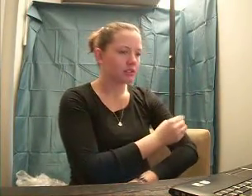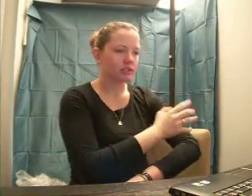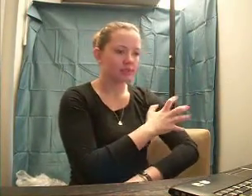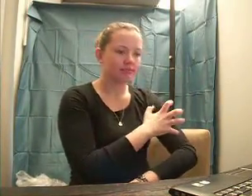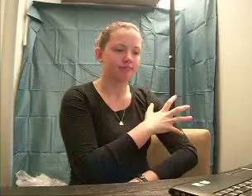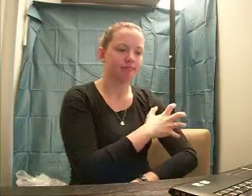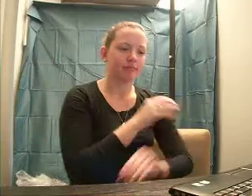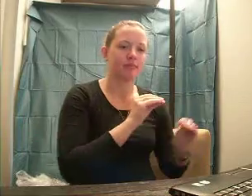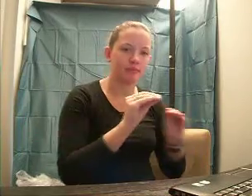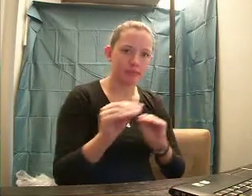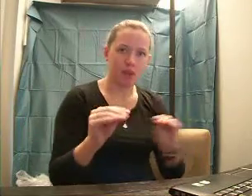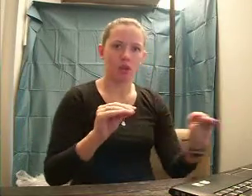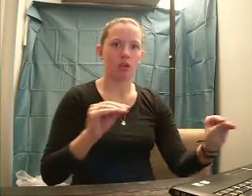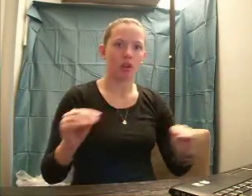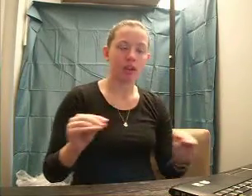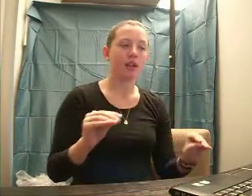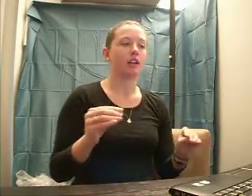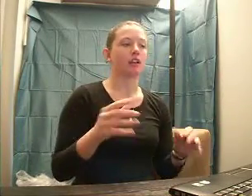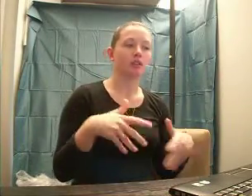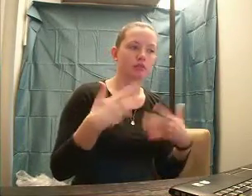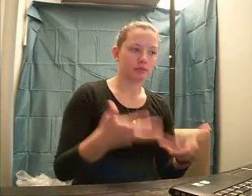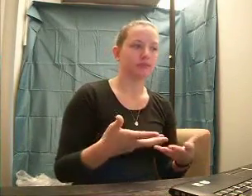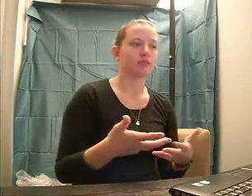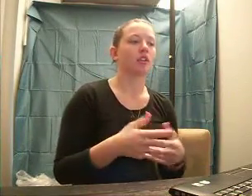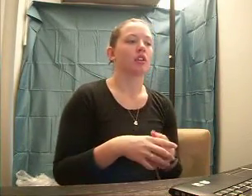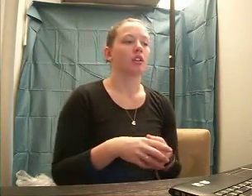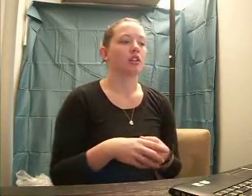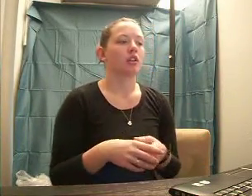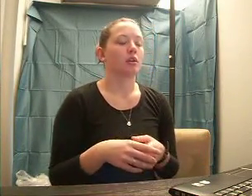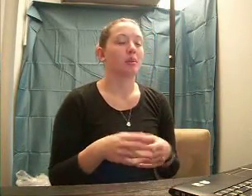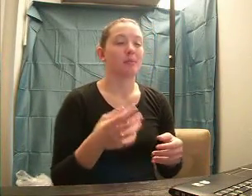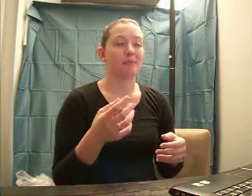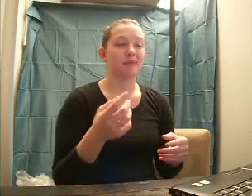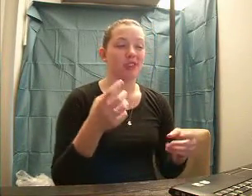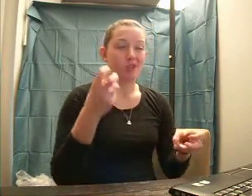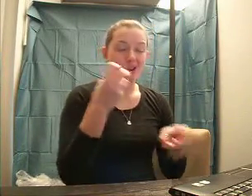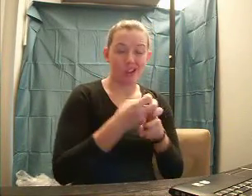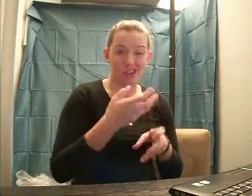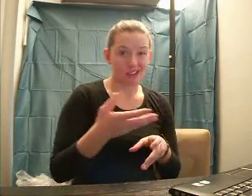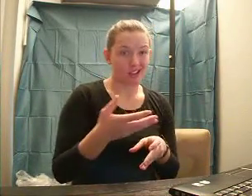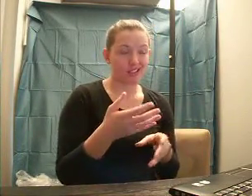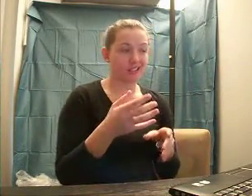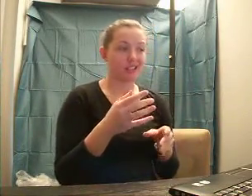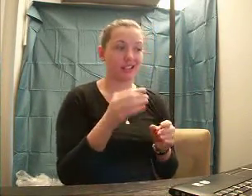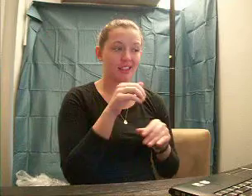feedback from vision, from the skin, from muscles, and so on. The trouble is these signals are not the beautiful things you want to be.